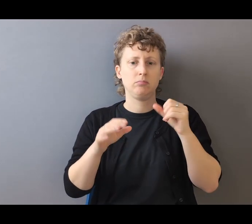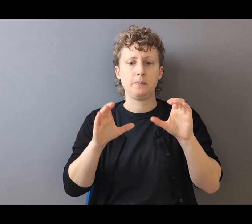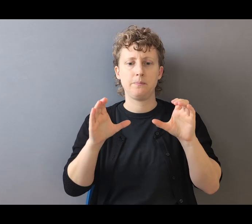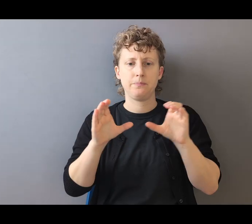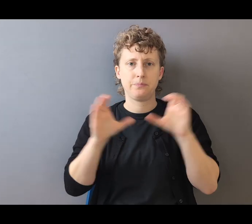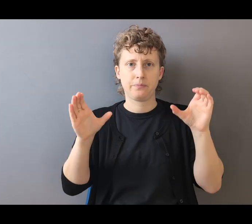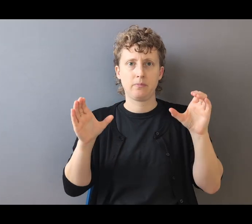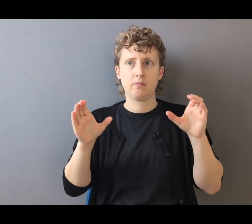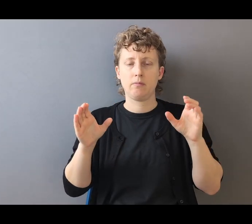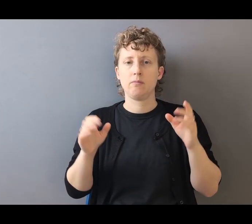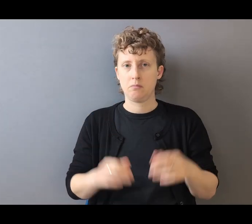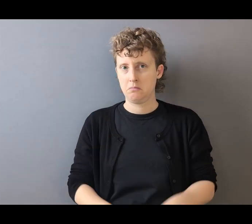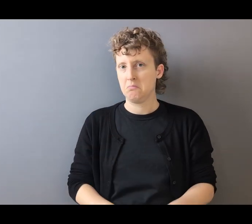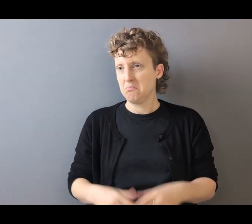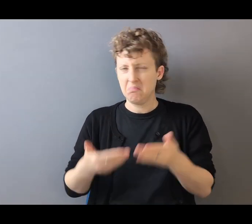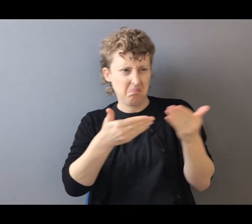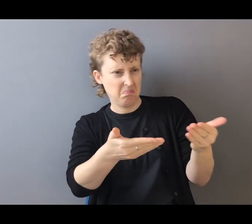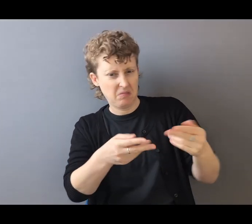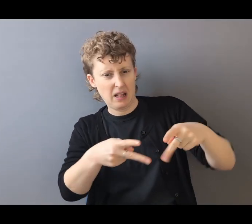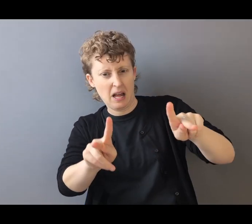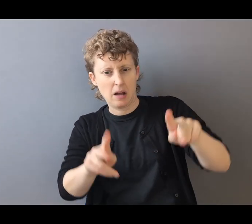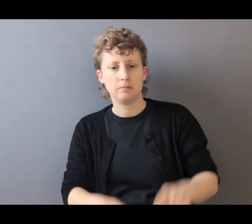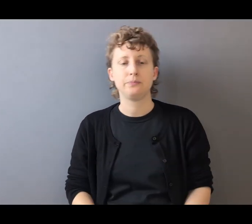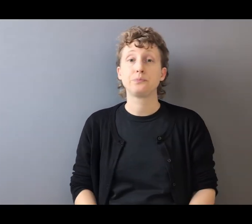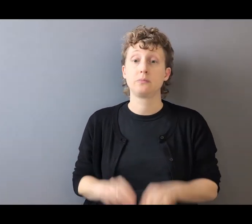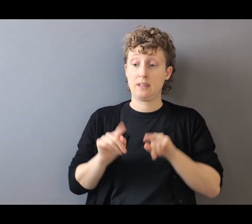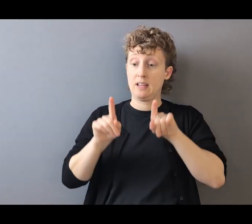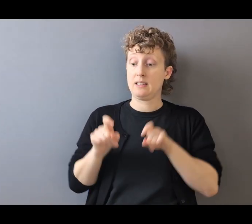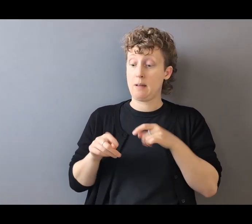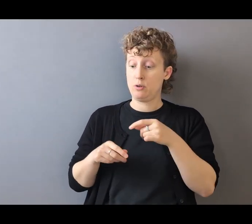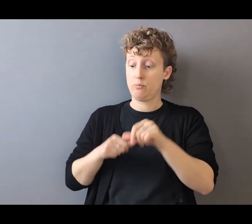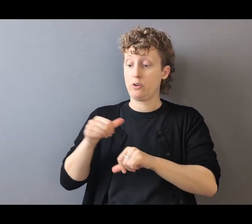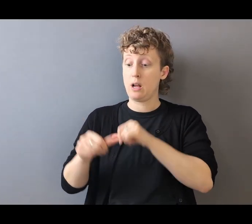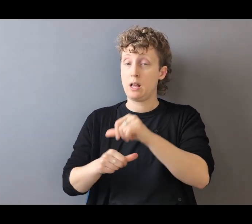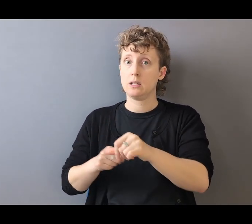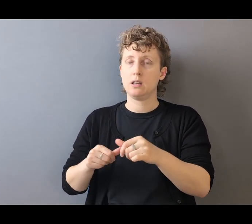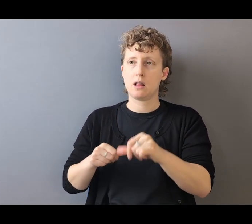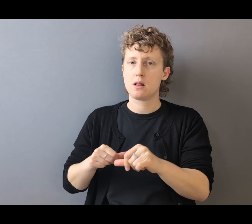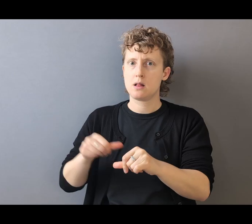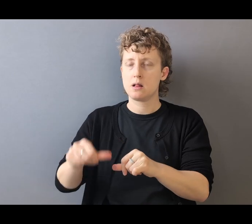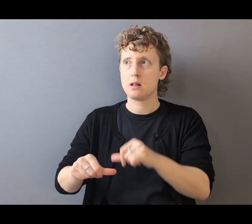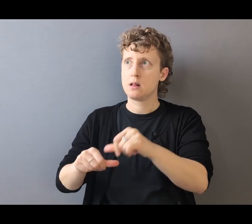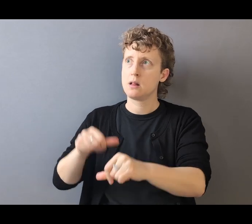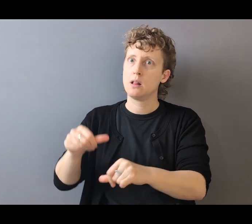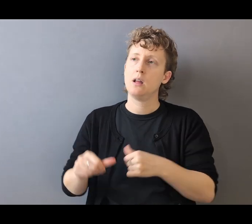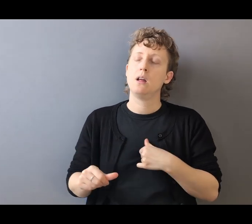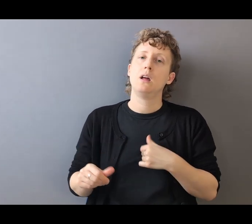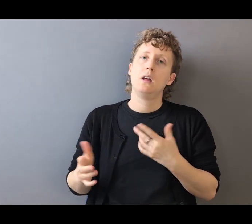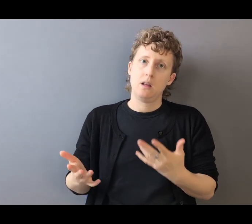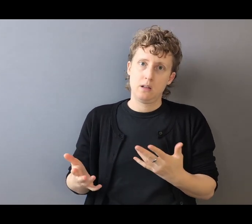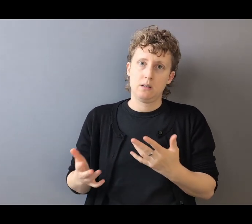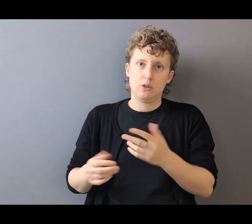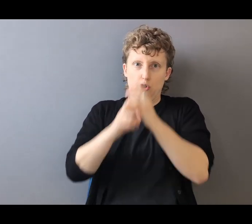So these at times feel a bit stiff. I had the same with the ADS. In the end, I tried to convince them. I managed to convince them and I passed the exam. So that's